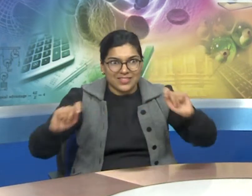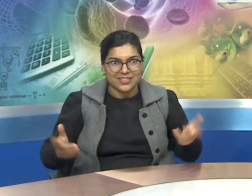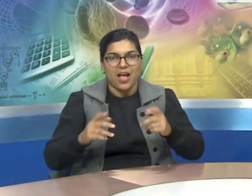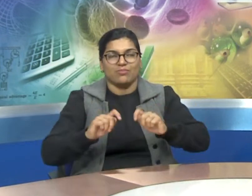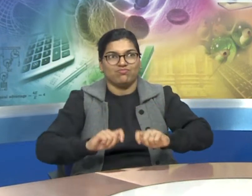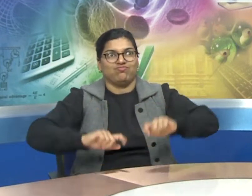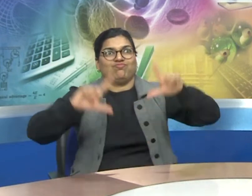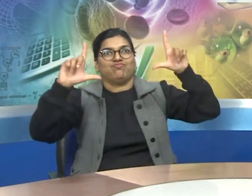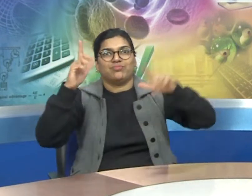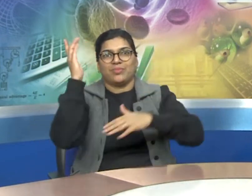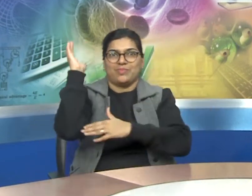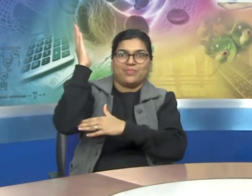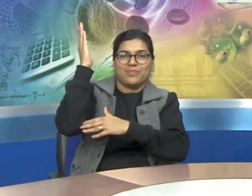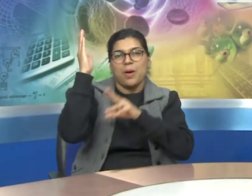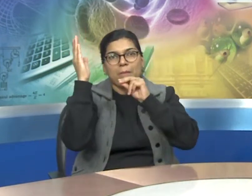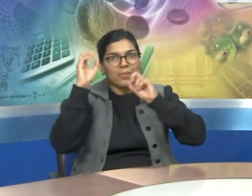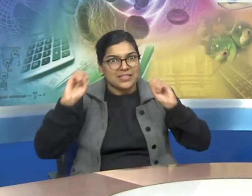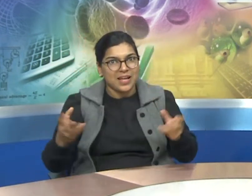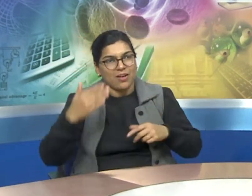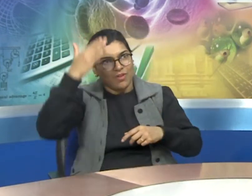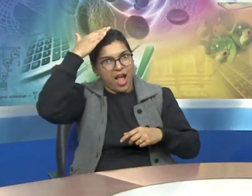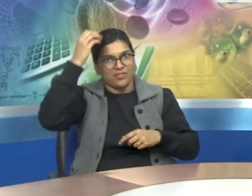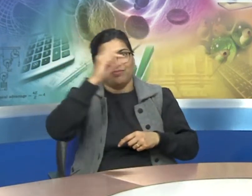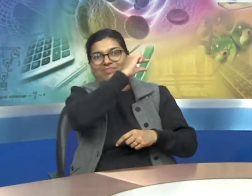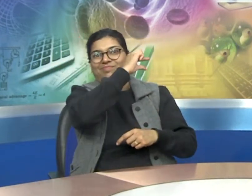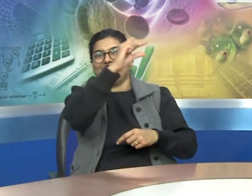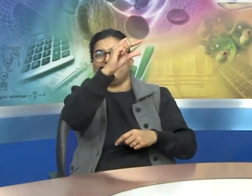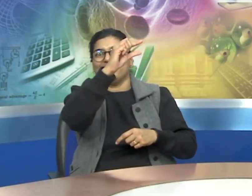The first option is correct. It is title slide.